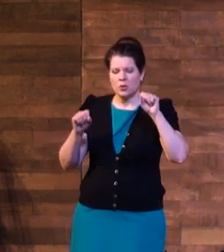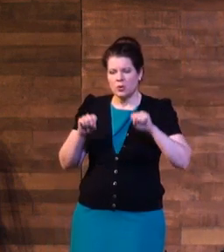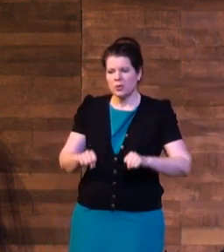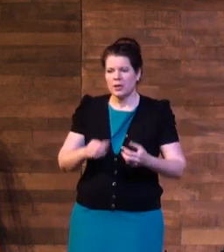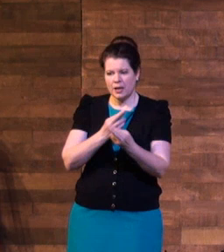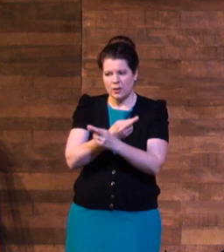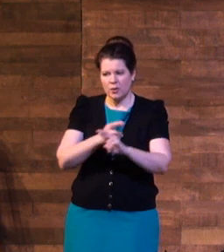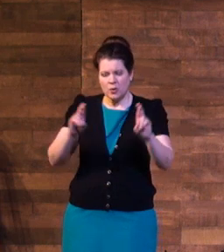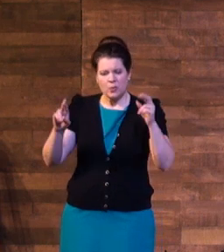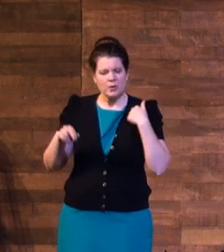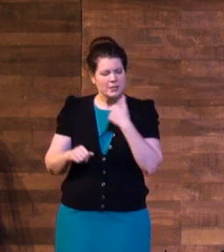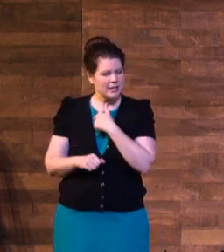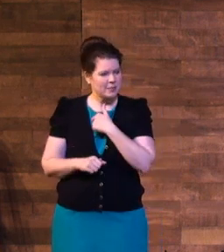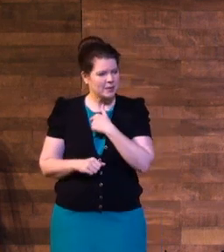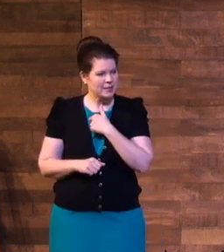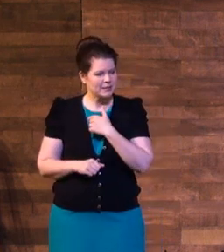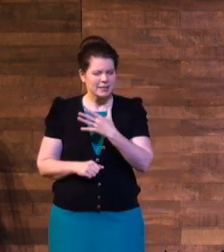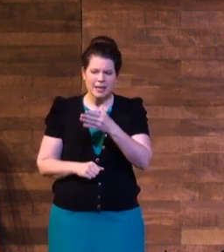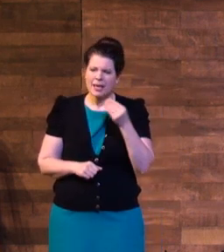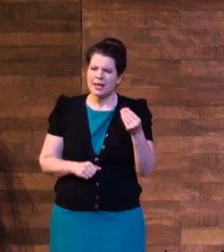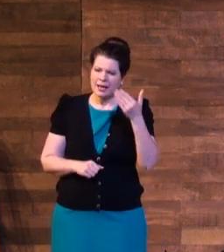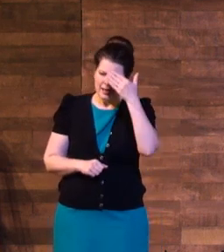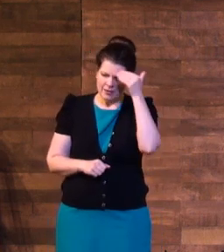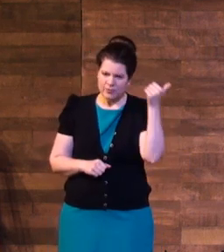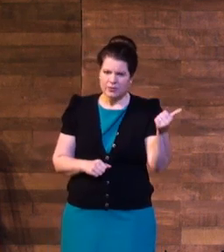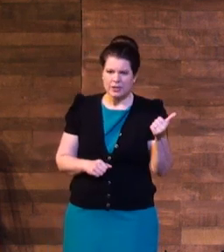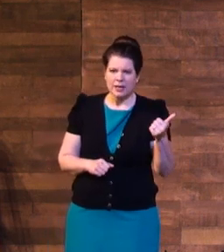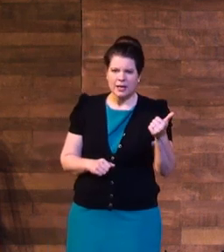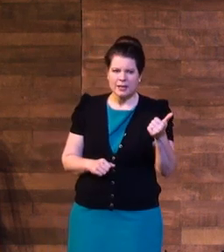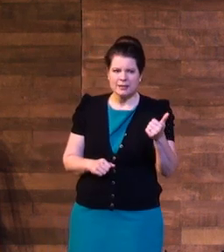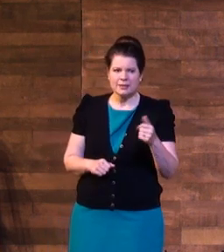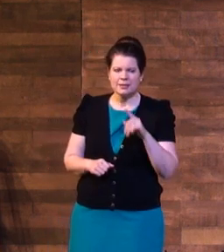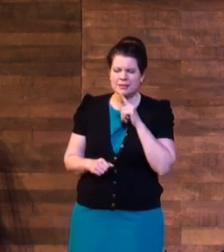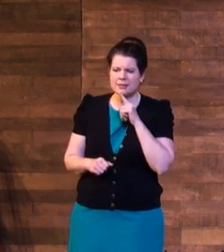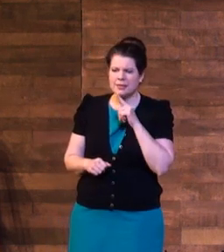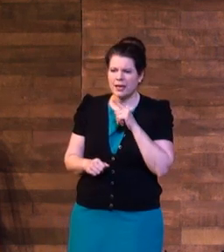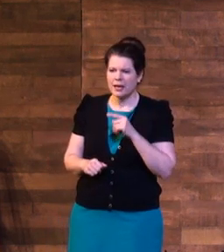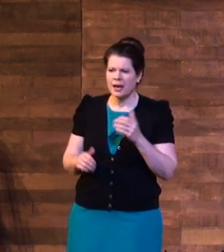Oh, I also forgot to mention, how awesome is Jephthah's daughter's faith there?